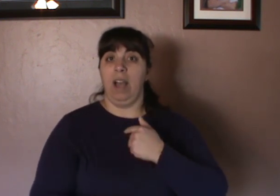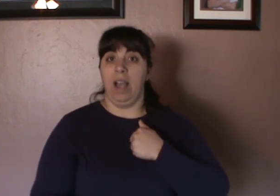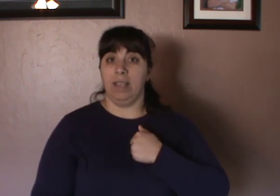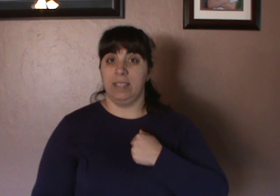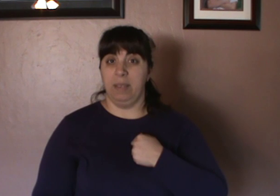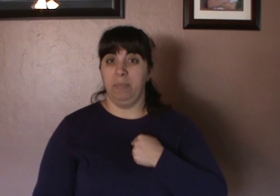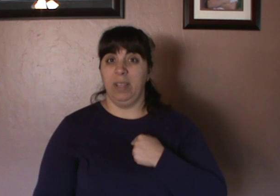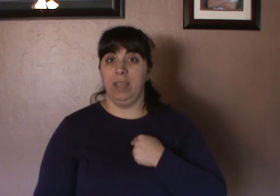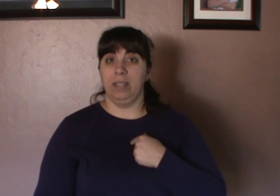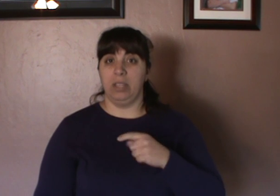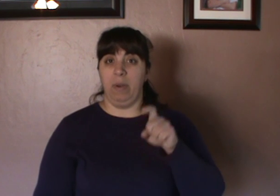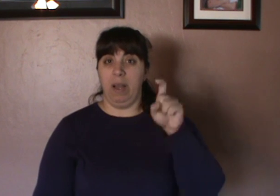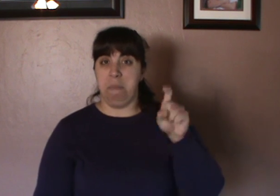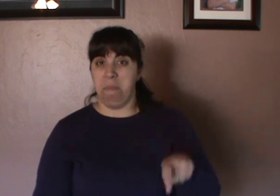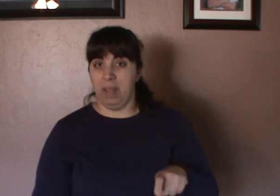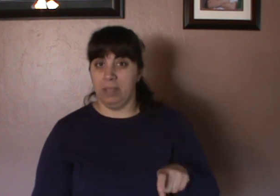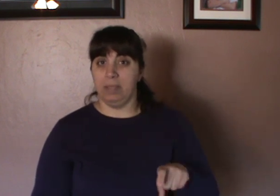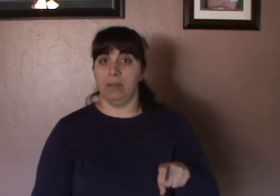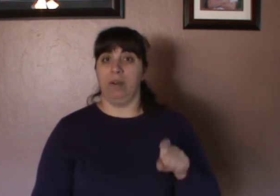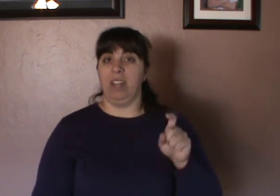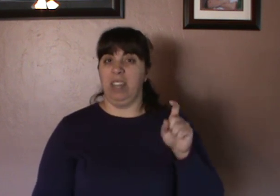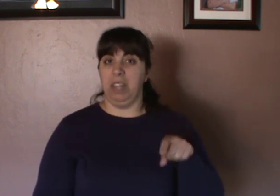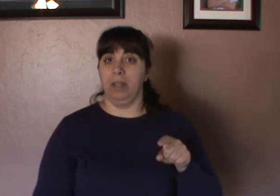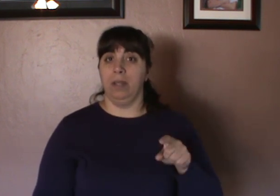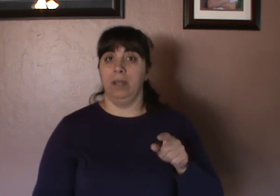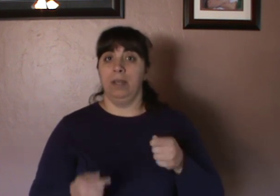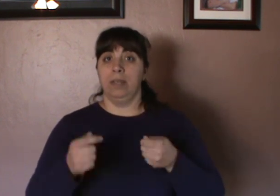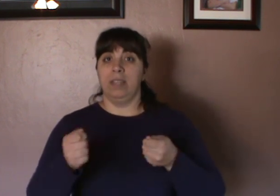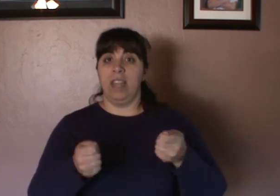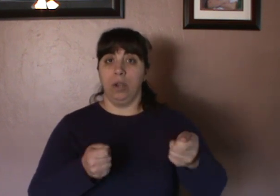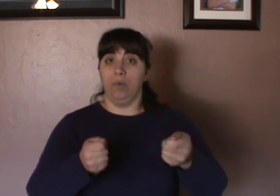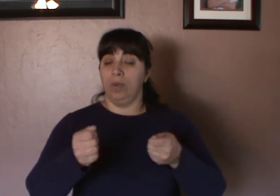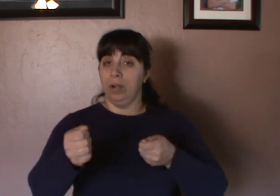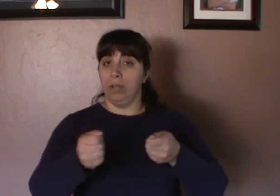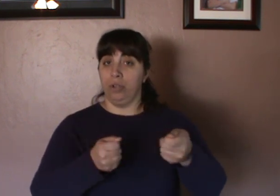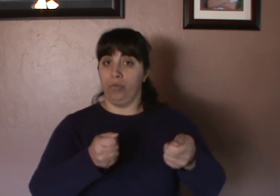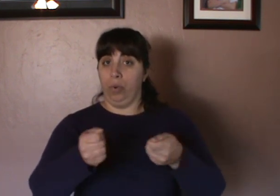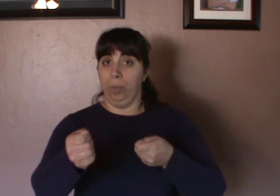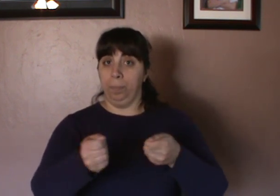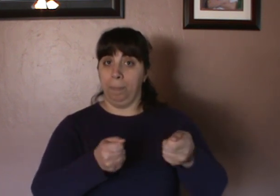I simply, so I must, or I need, to take over control.